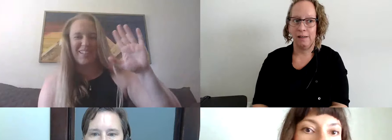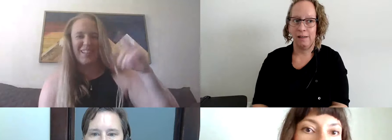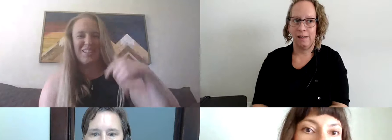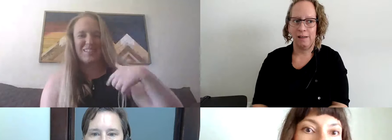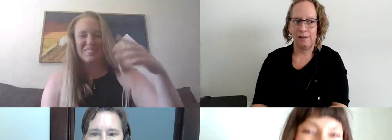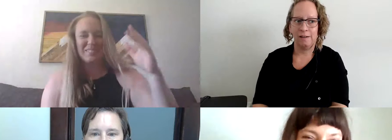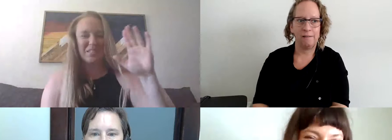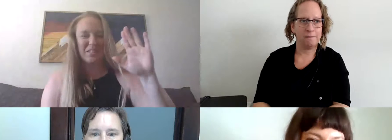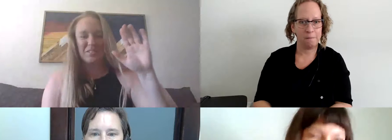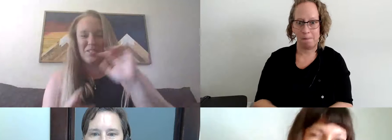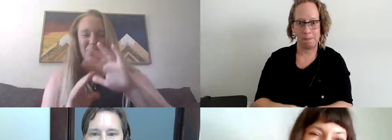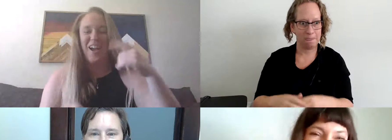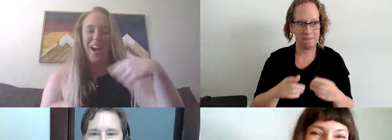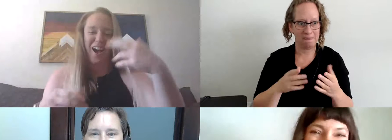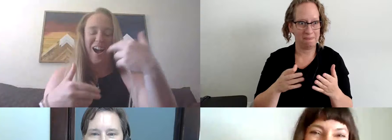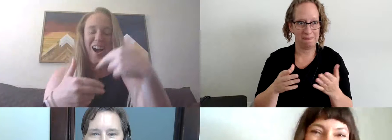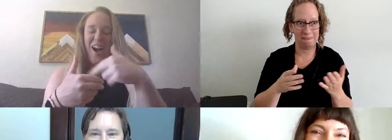And